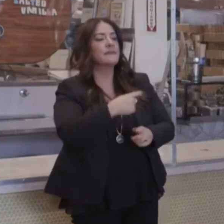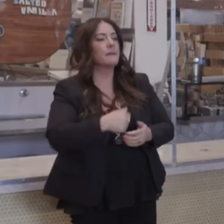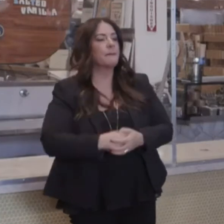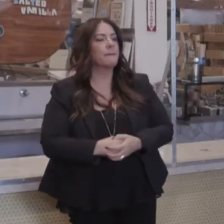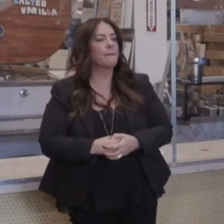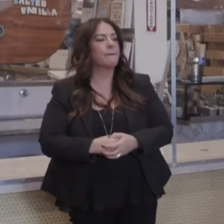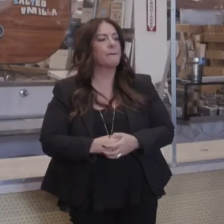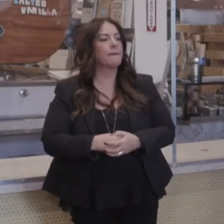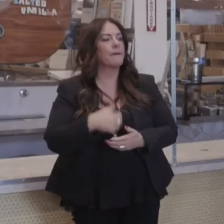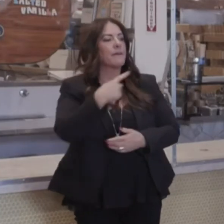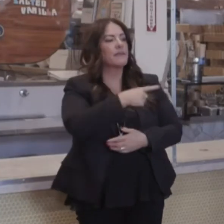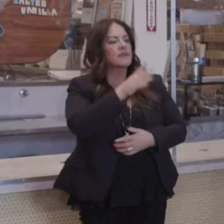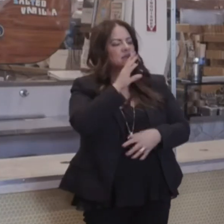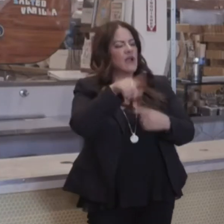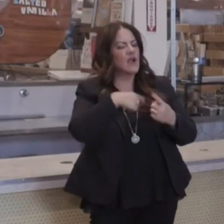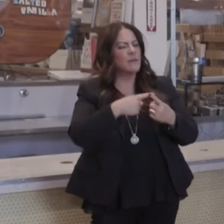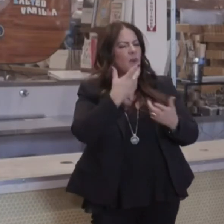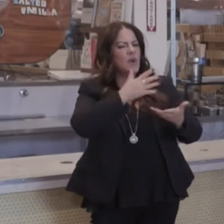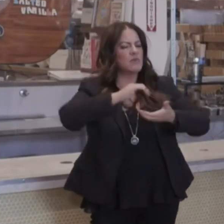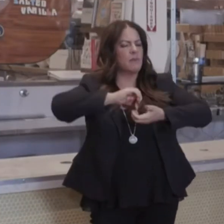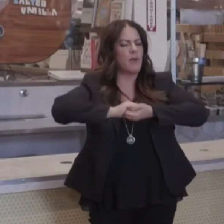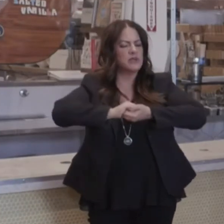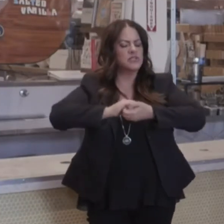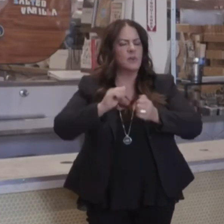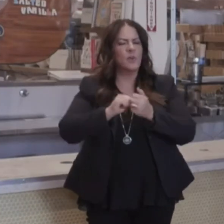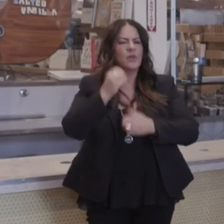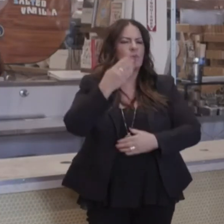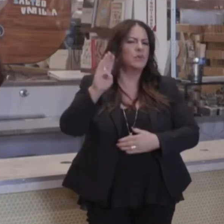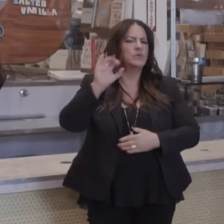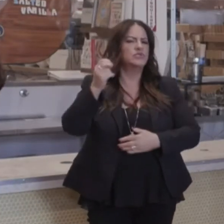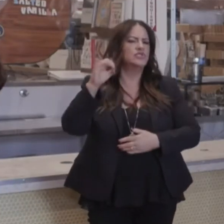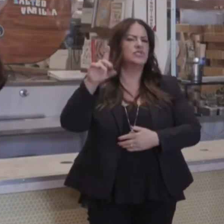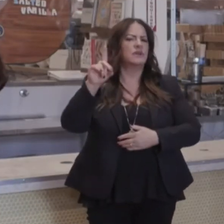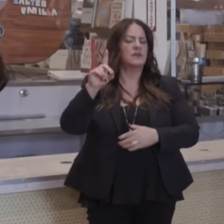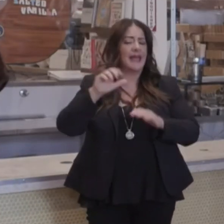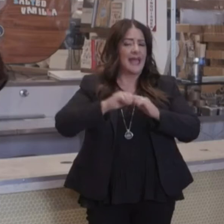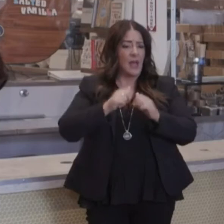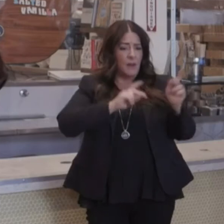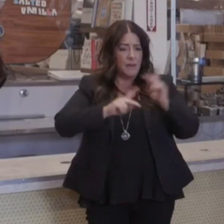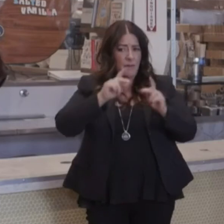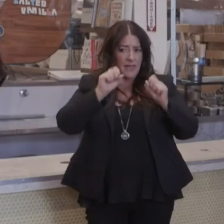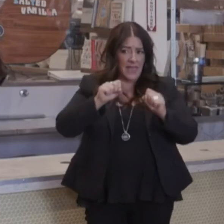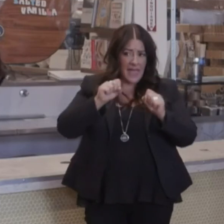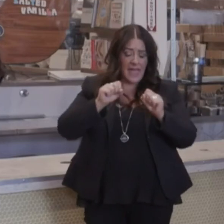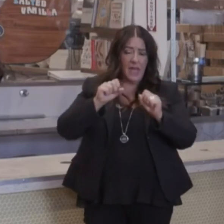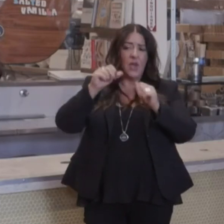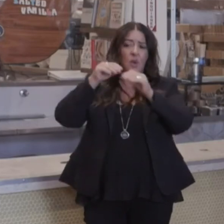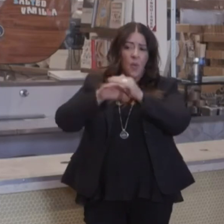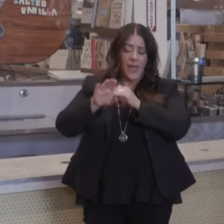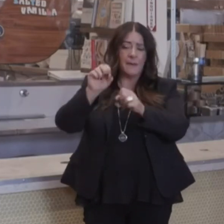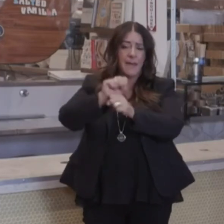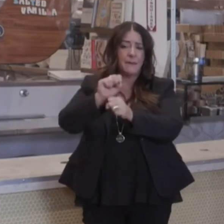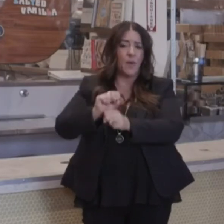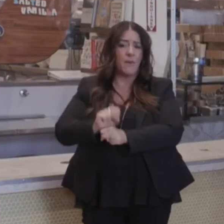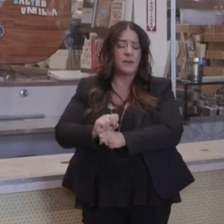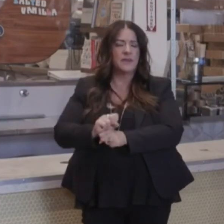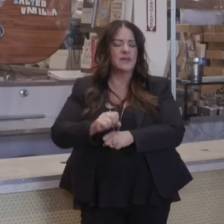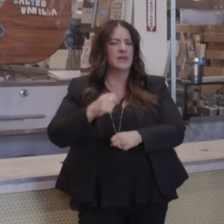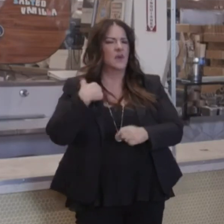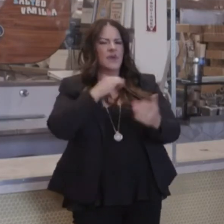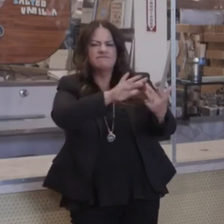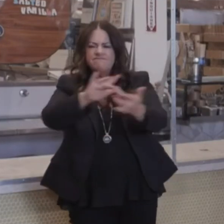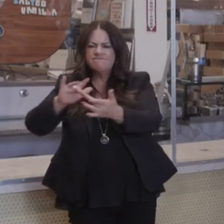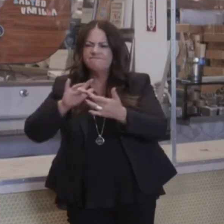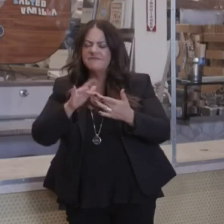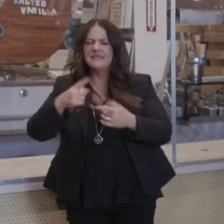bit more on the partnership with Blue Shield and how people will eventually be able to make those appointments? We've reached out to several counties and they all keep pushing back